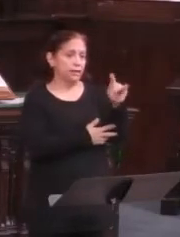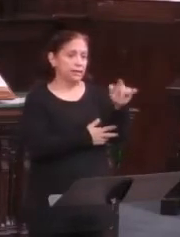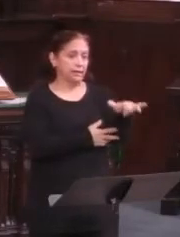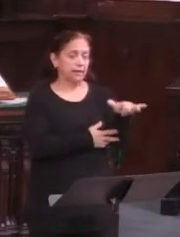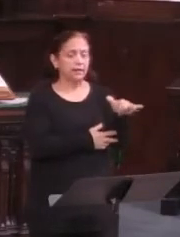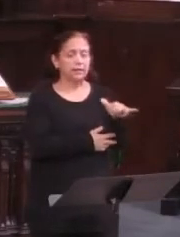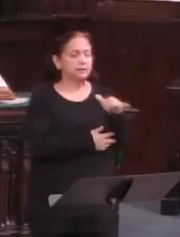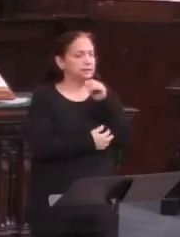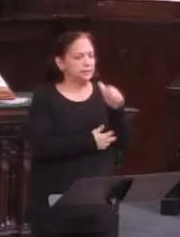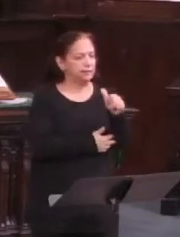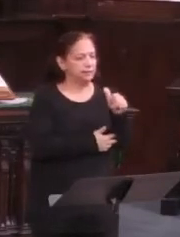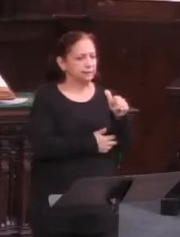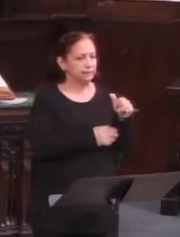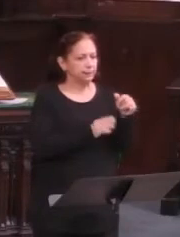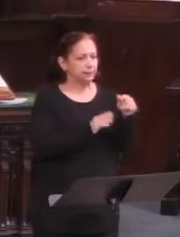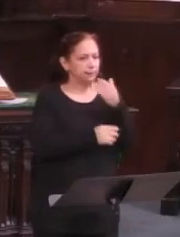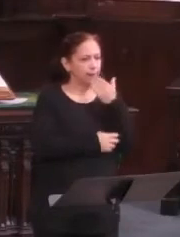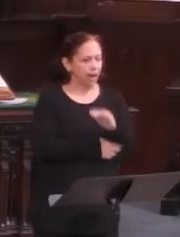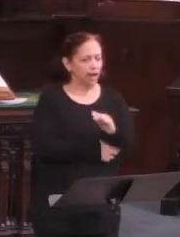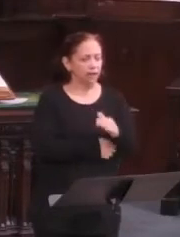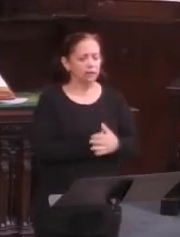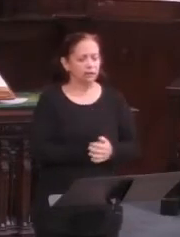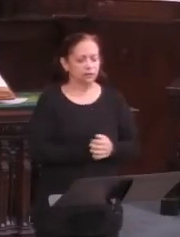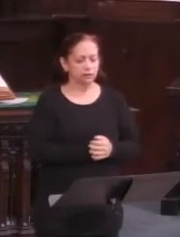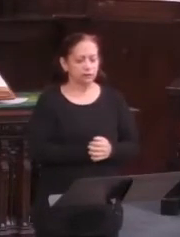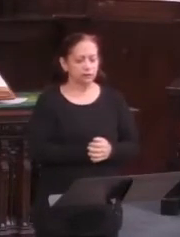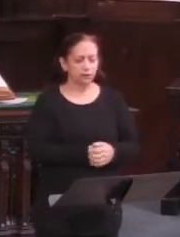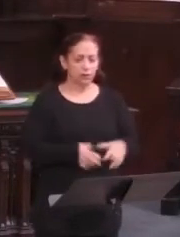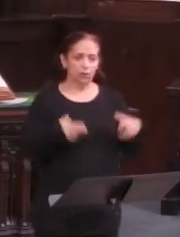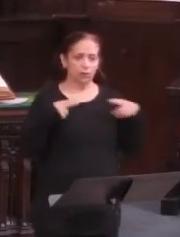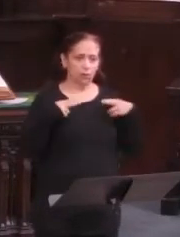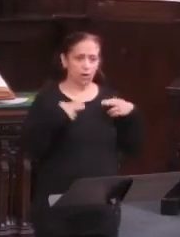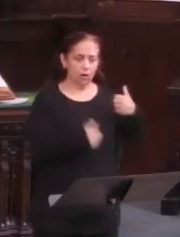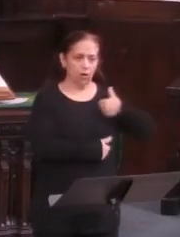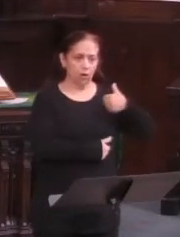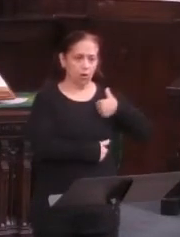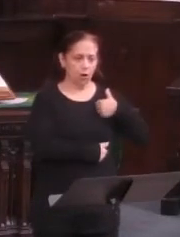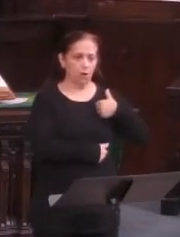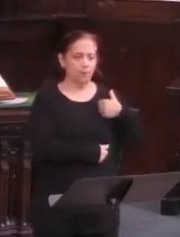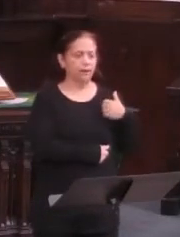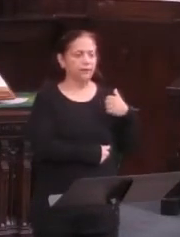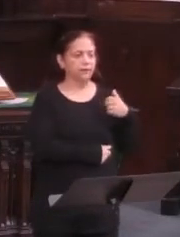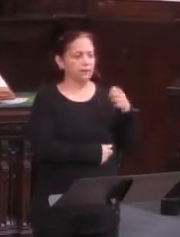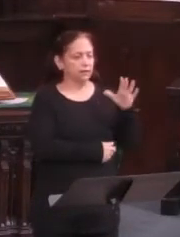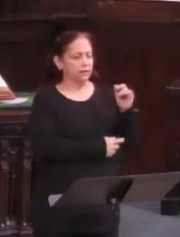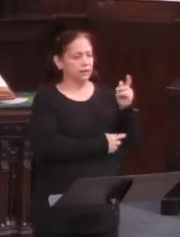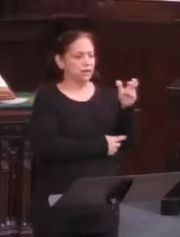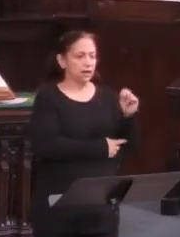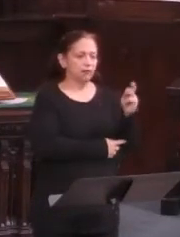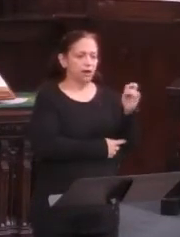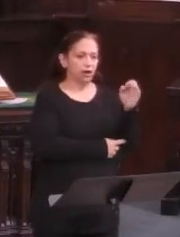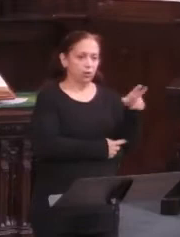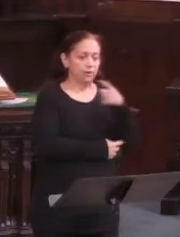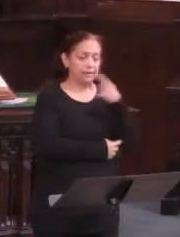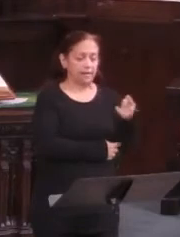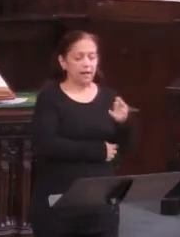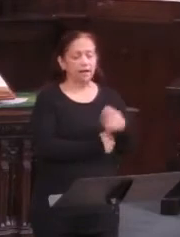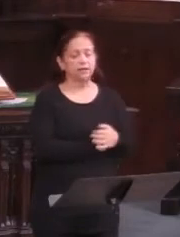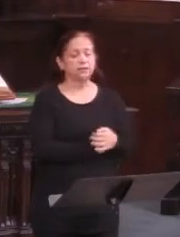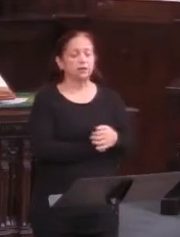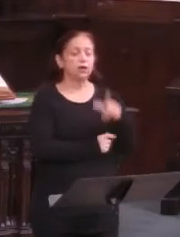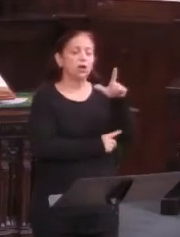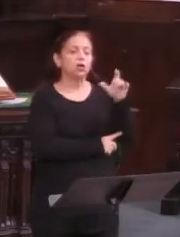have to be a bad thing. Retired Army Lieutenant Colonel Cleon Rayner says this: